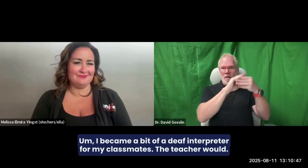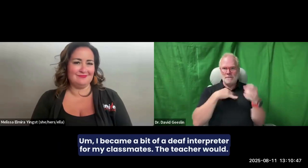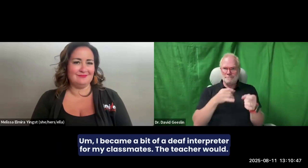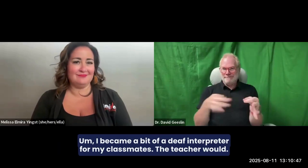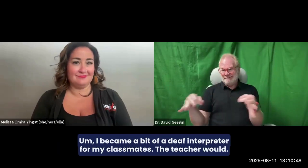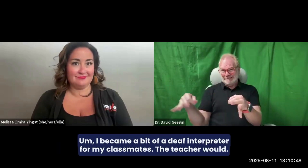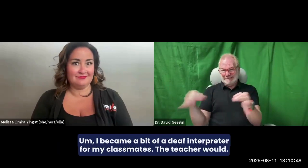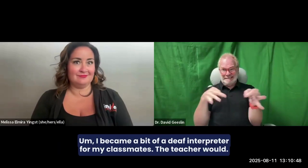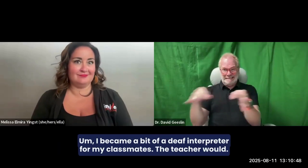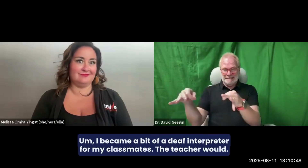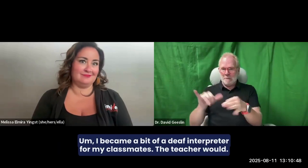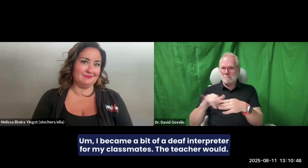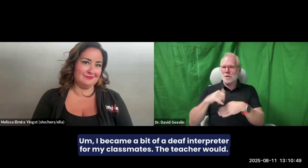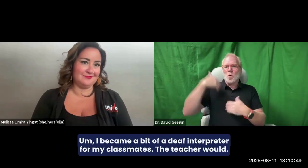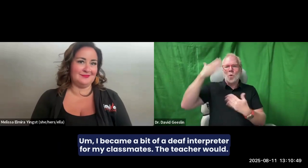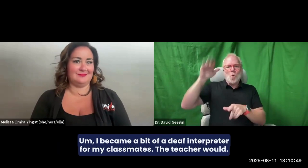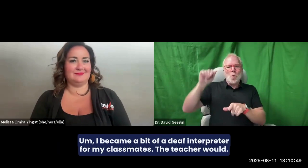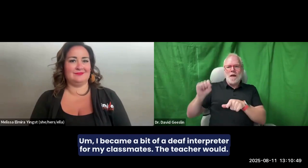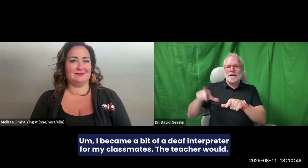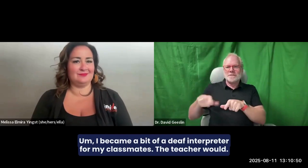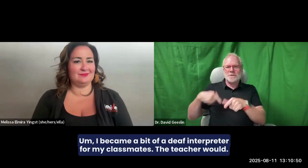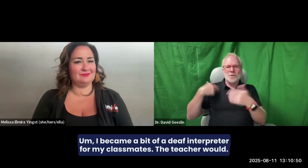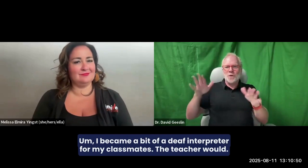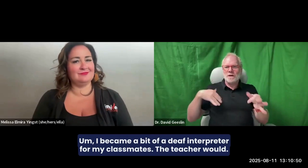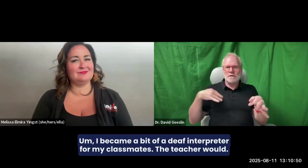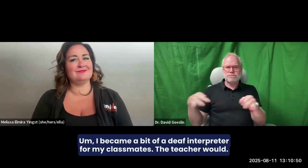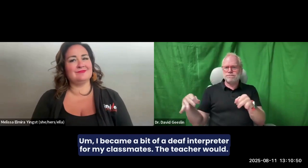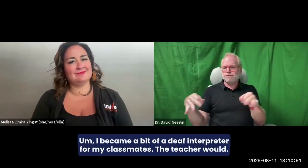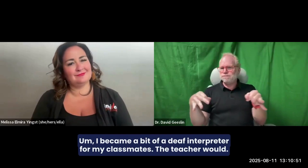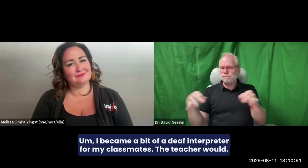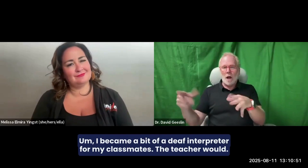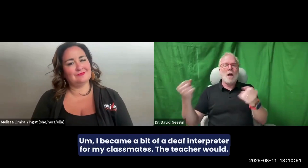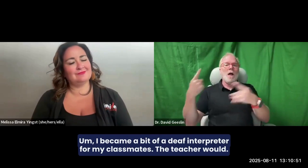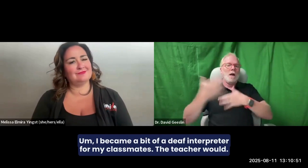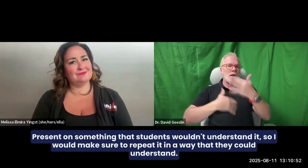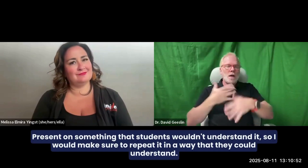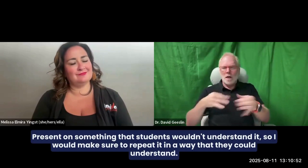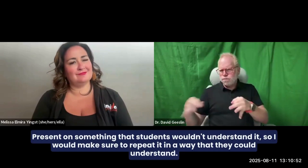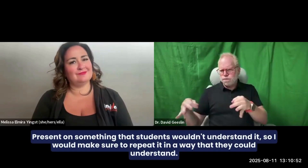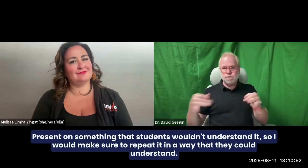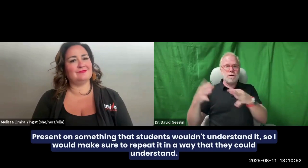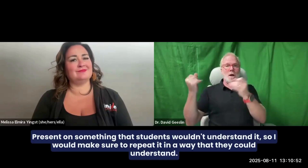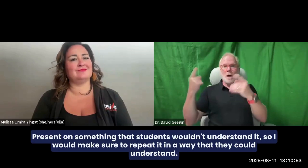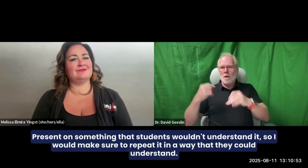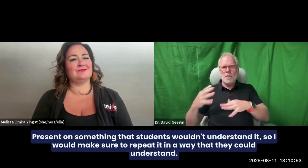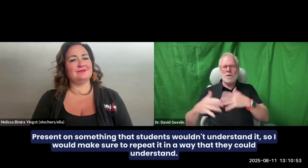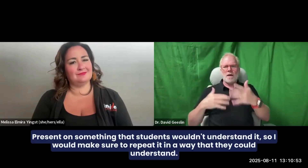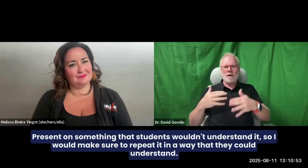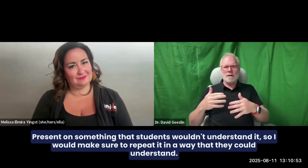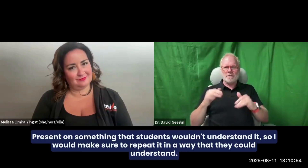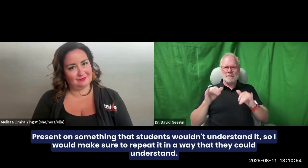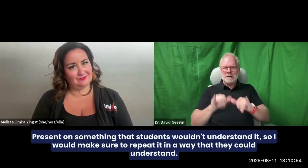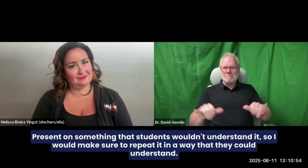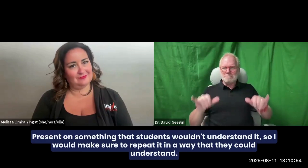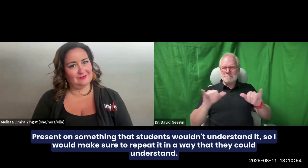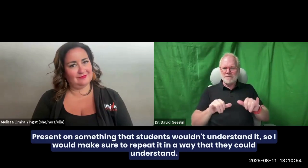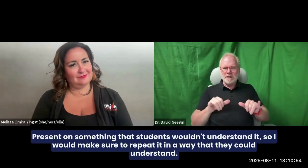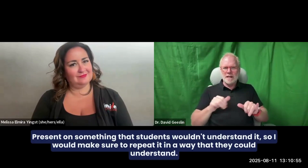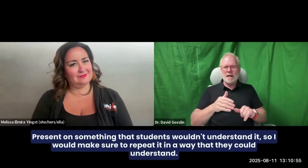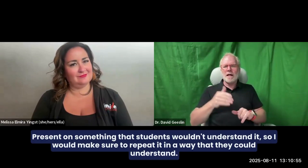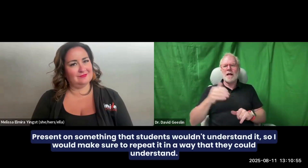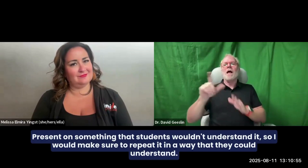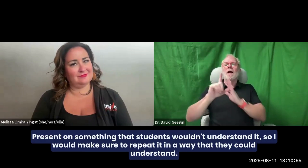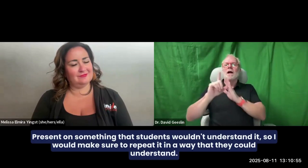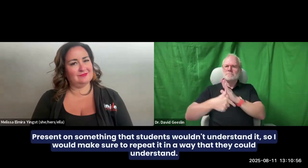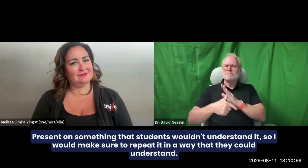became a bit of a deaf interpreter for my classmates. The teacher would present on something, the students wouldn't understand it, so I would make sure to